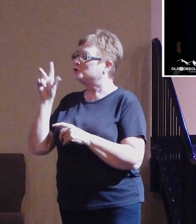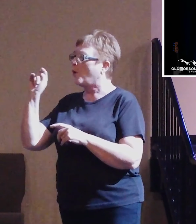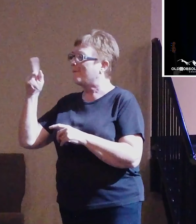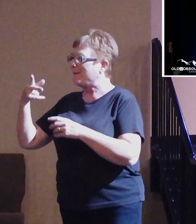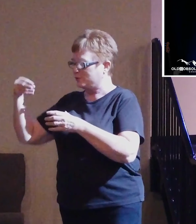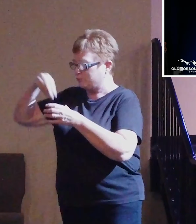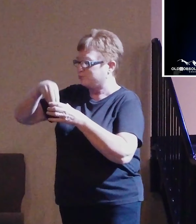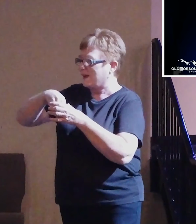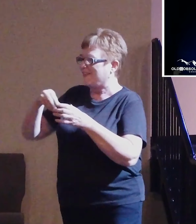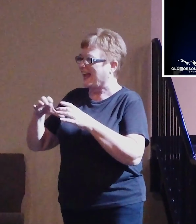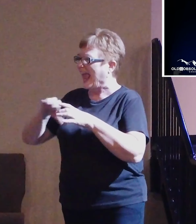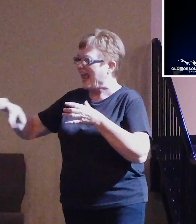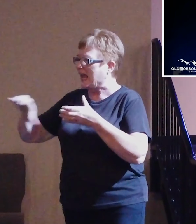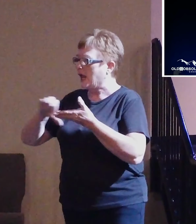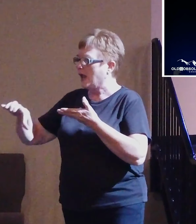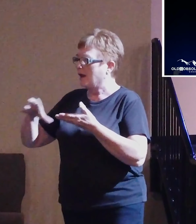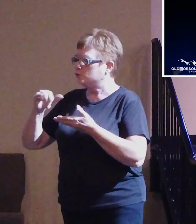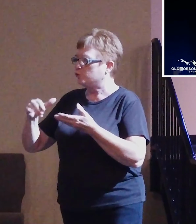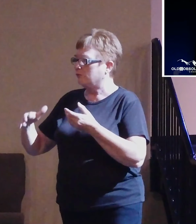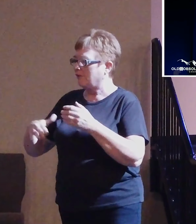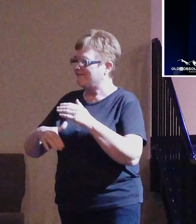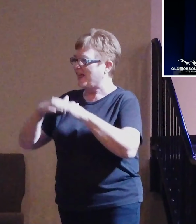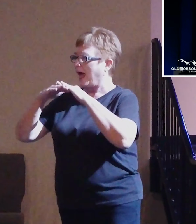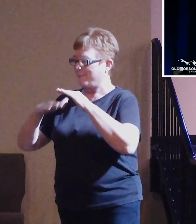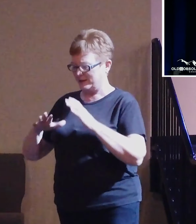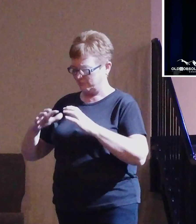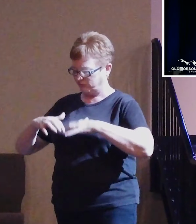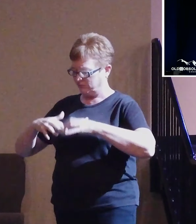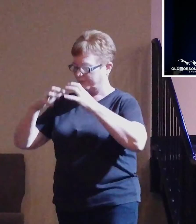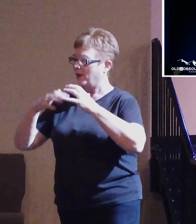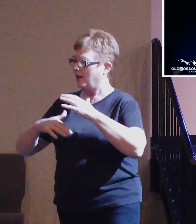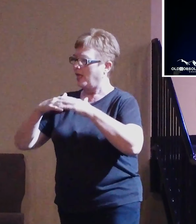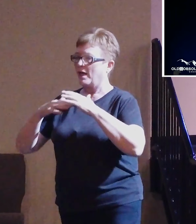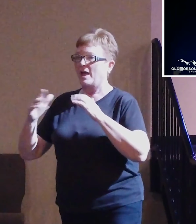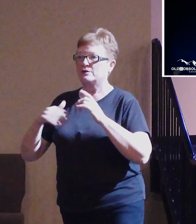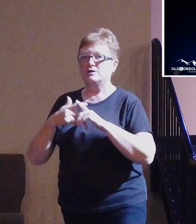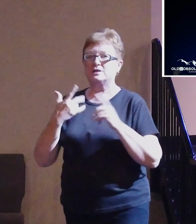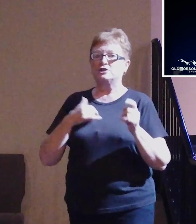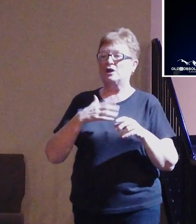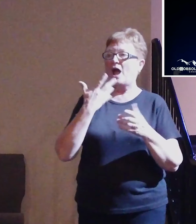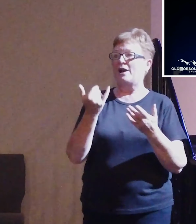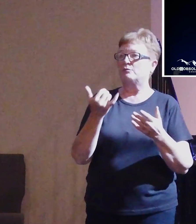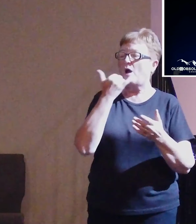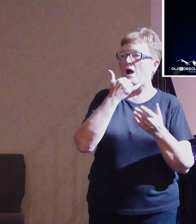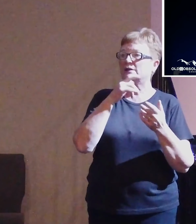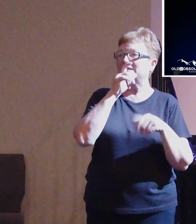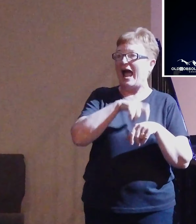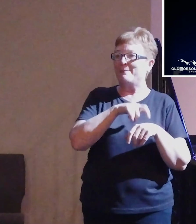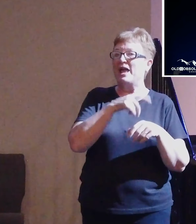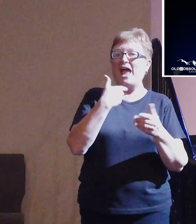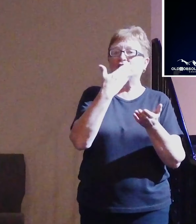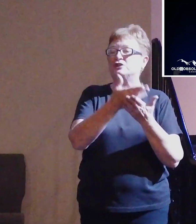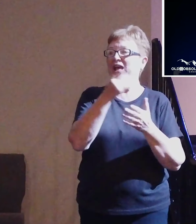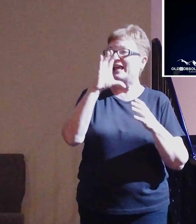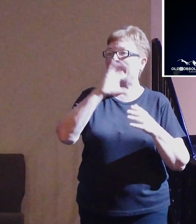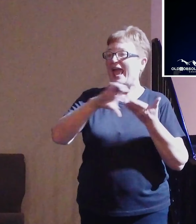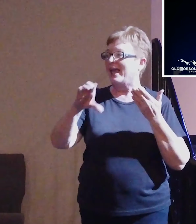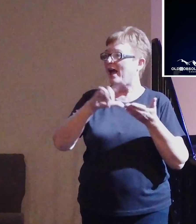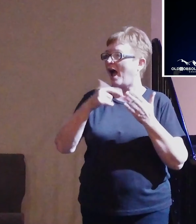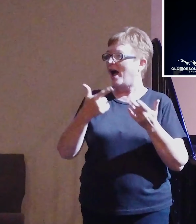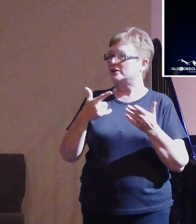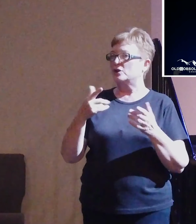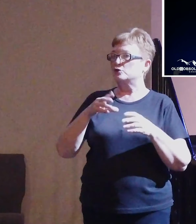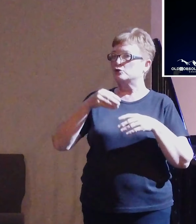So she drops it off. She shows up at the auction. She gets the time wrong. The cake is sold. So she's